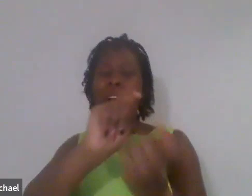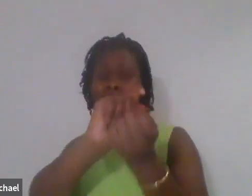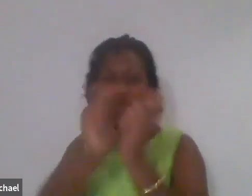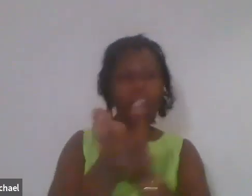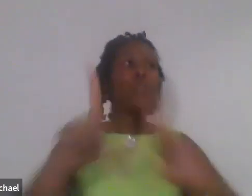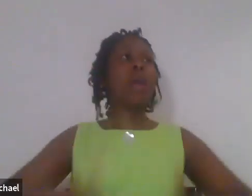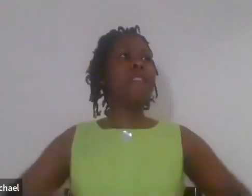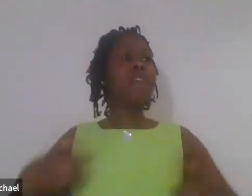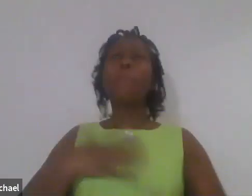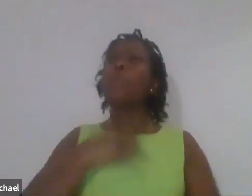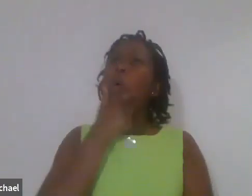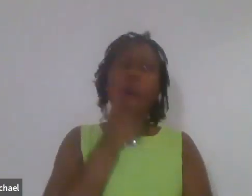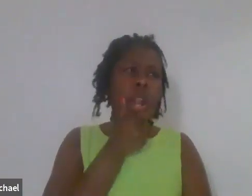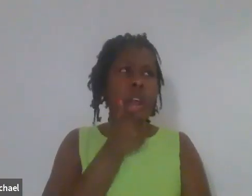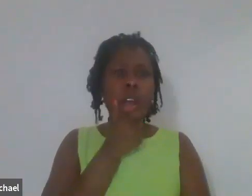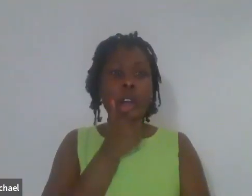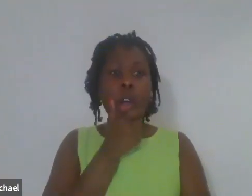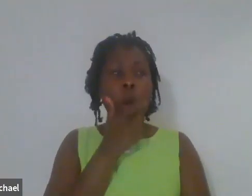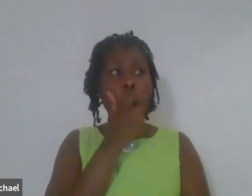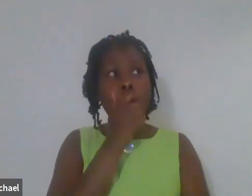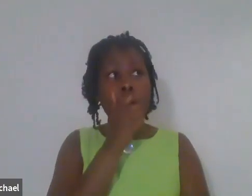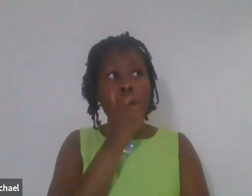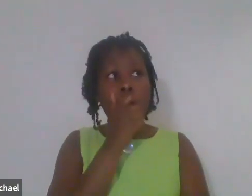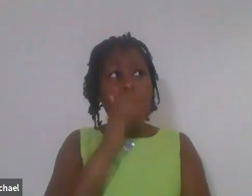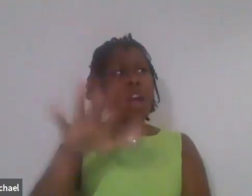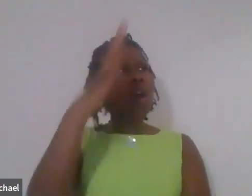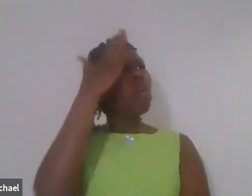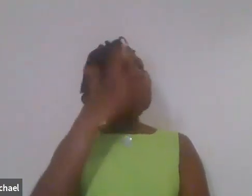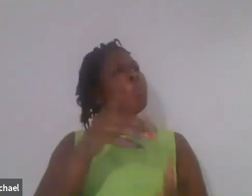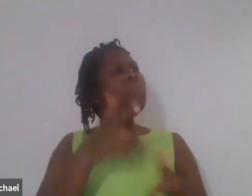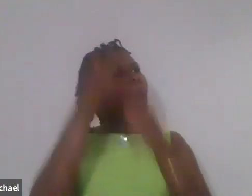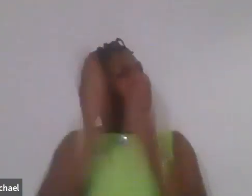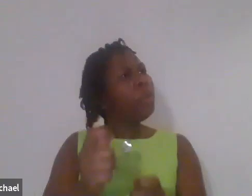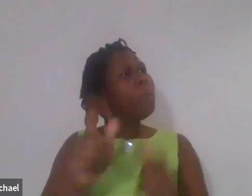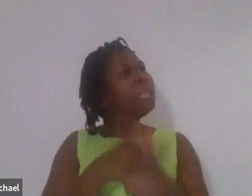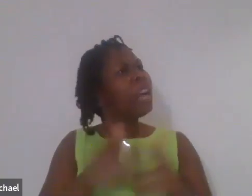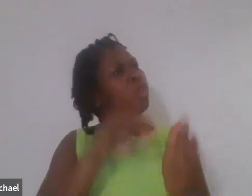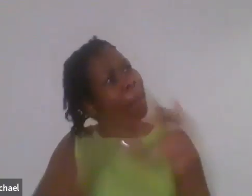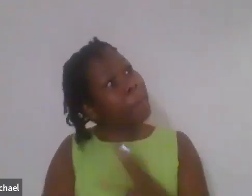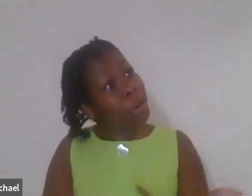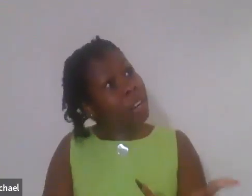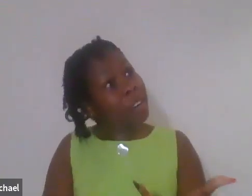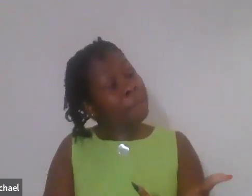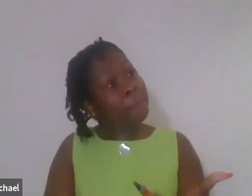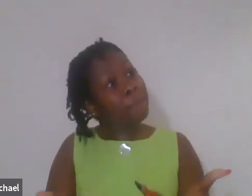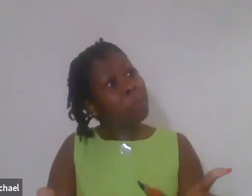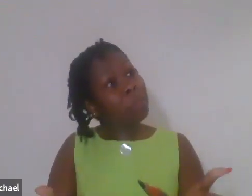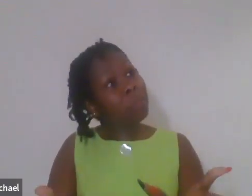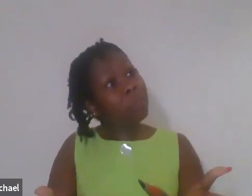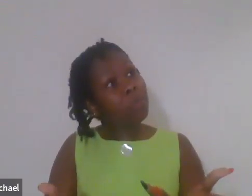and struggle. you just do more. Be aggressive. And your enemies will get tired